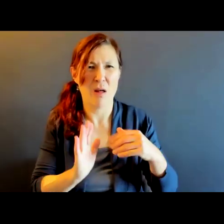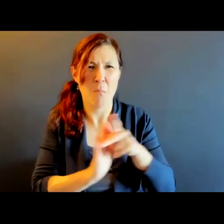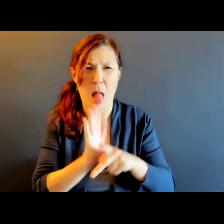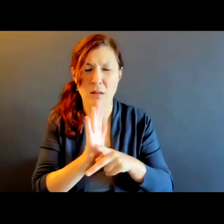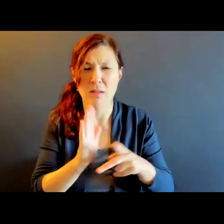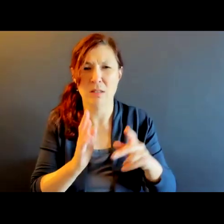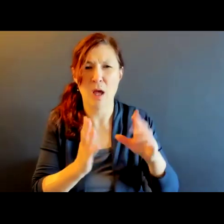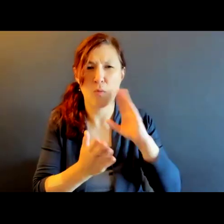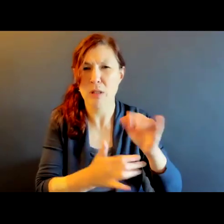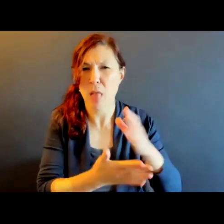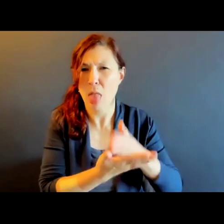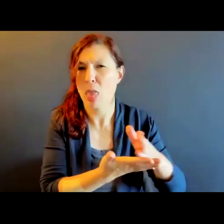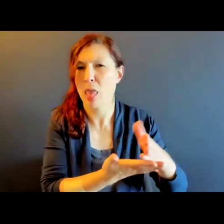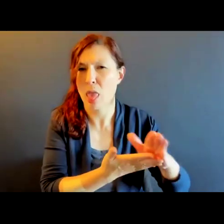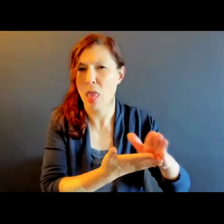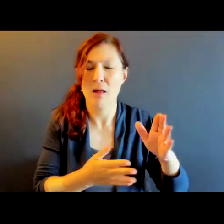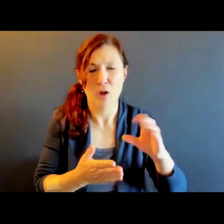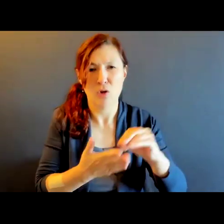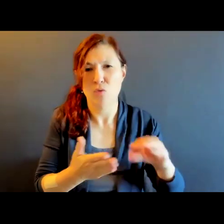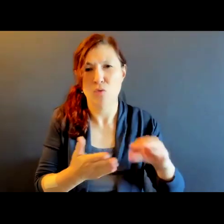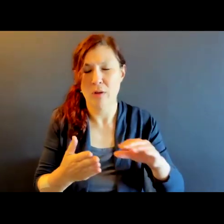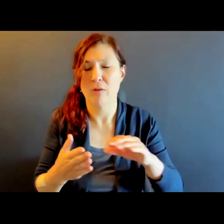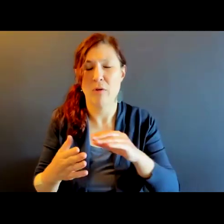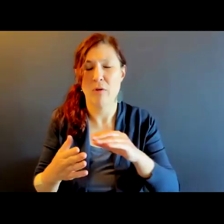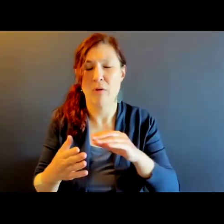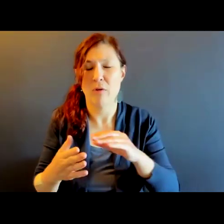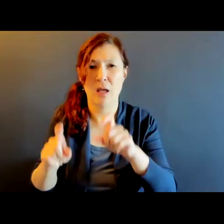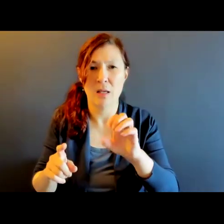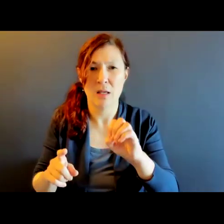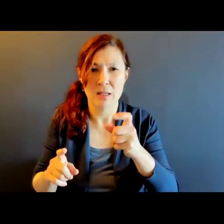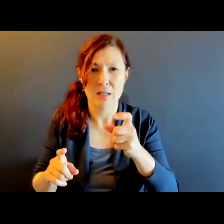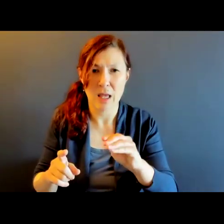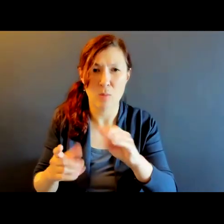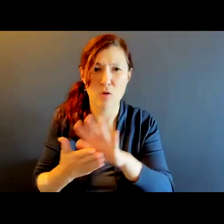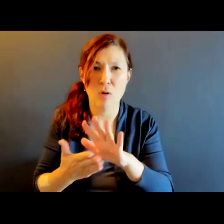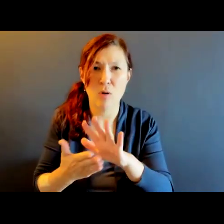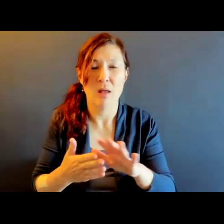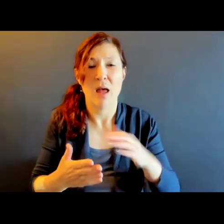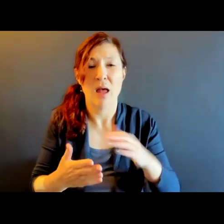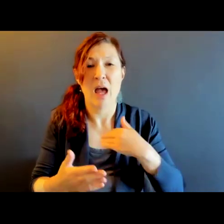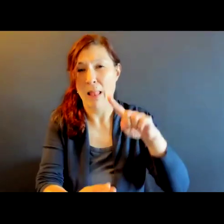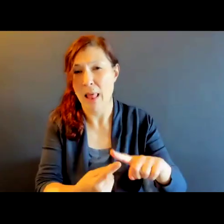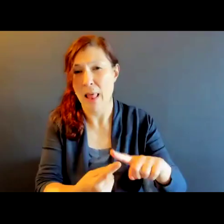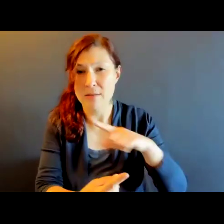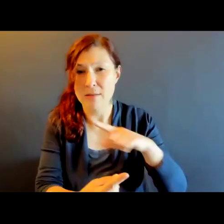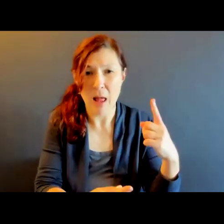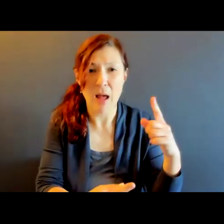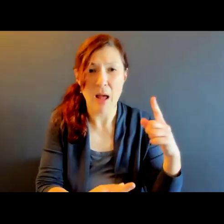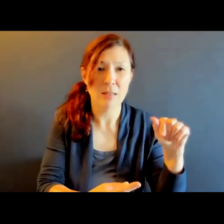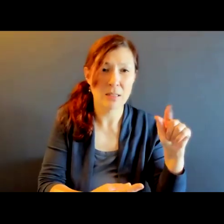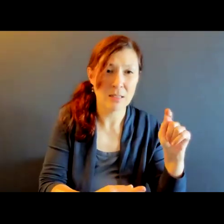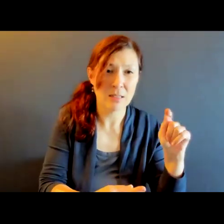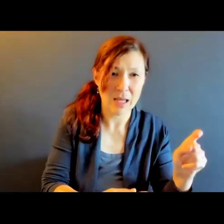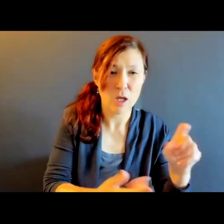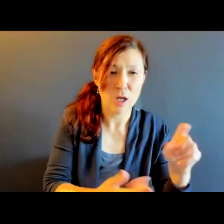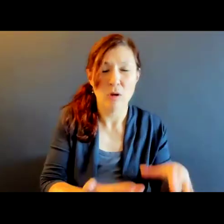Simulations of the proposed changes show a decrease in admission to Black and Latina students, economically disadvantaged students,